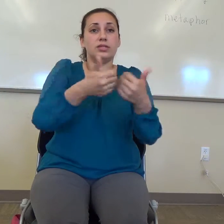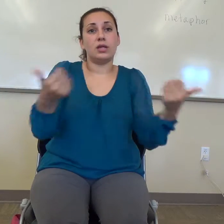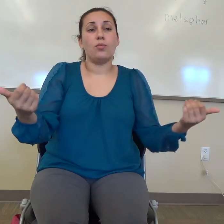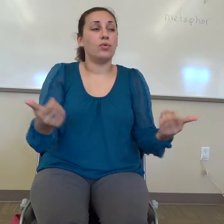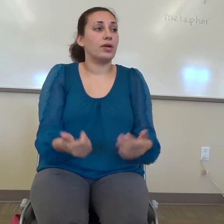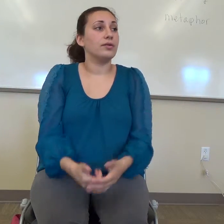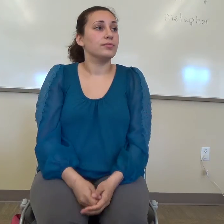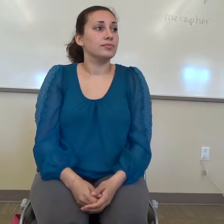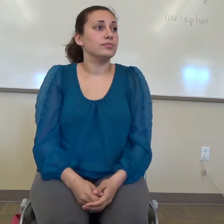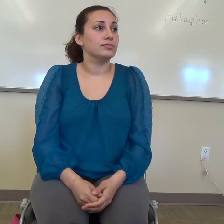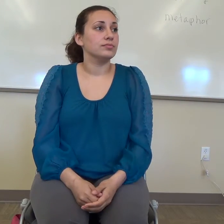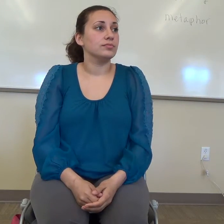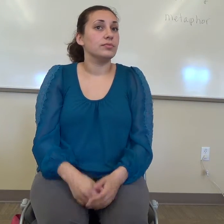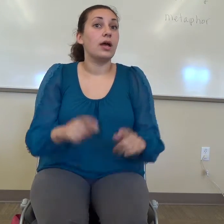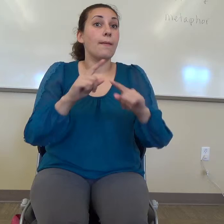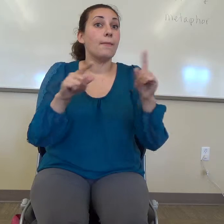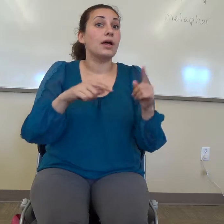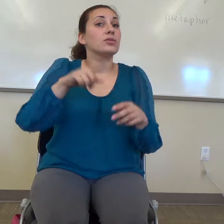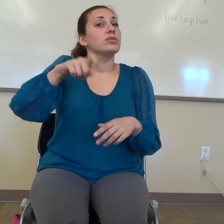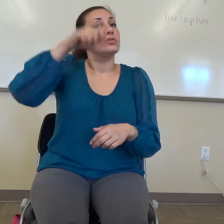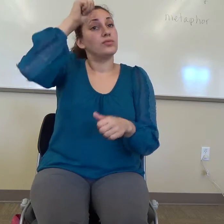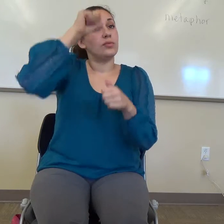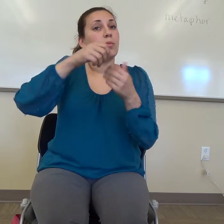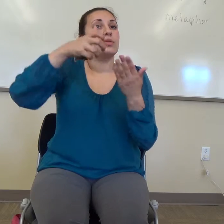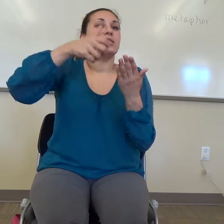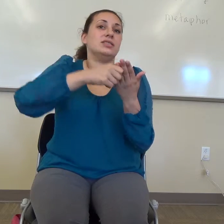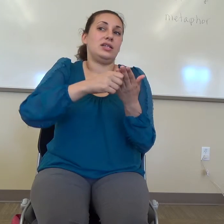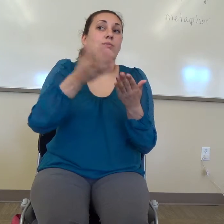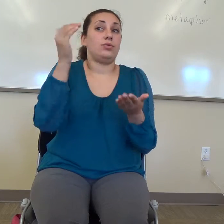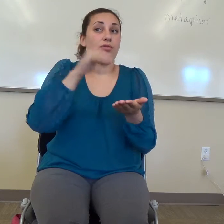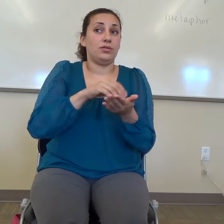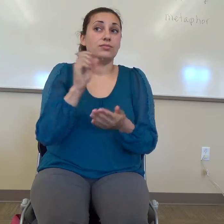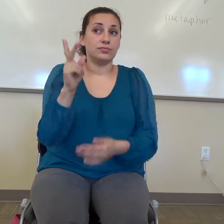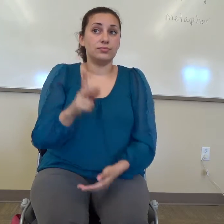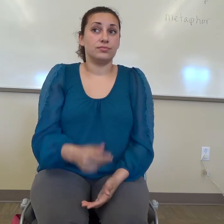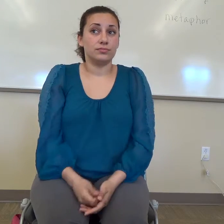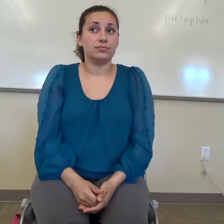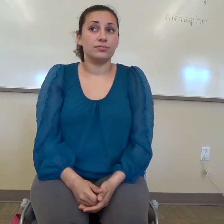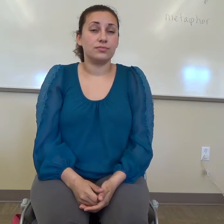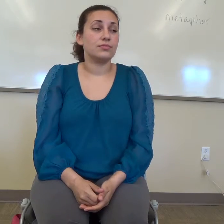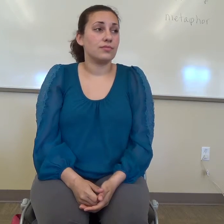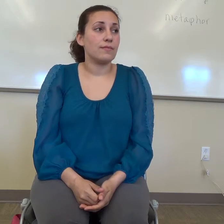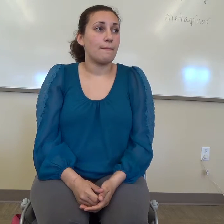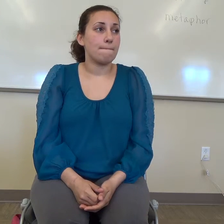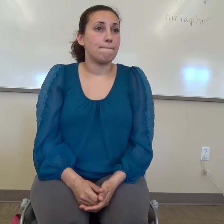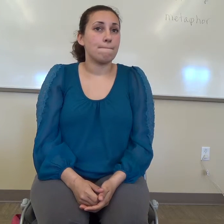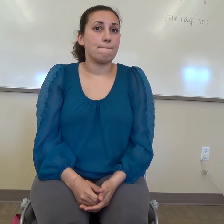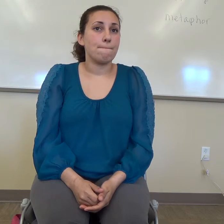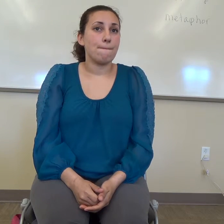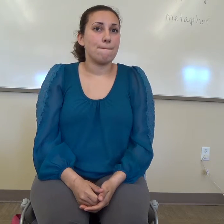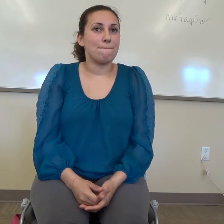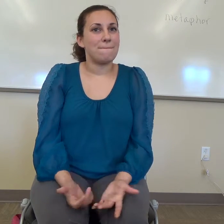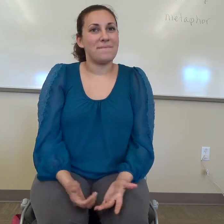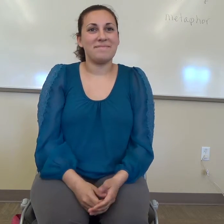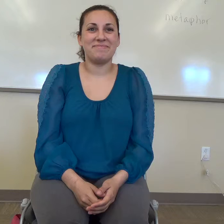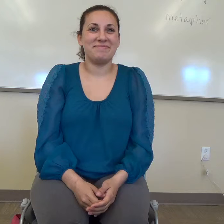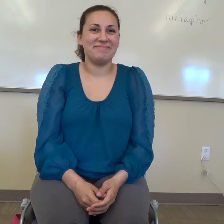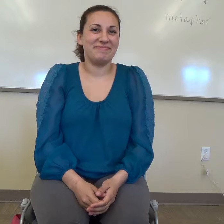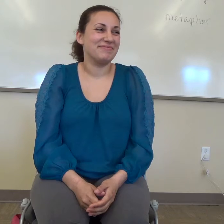side. But then remember to put them back together, put your summary on the back and staple. Okay? All right, so I will hand out